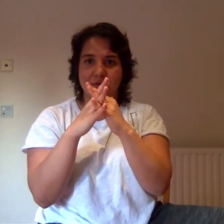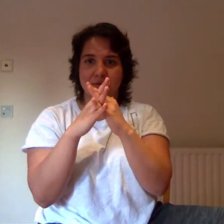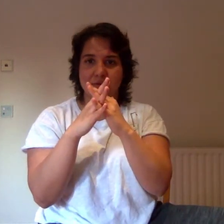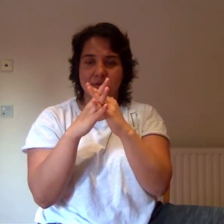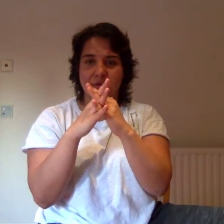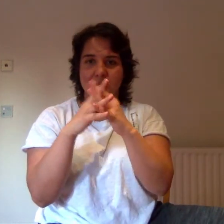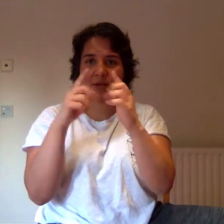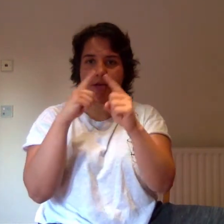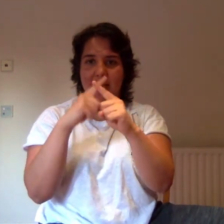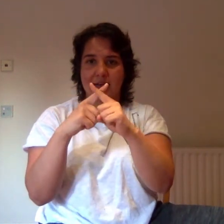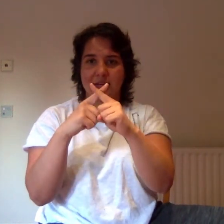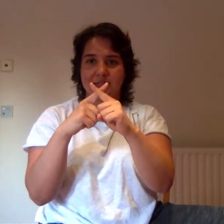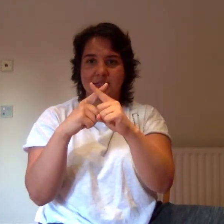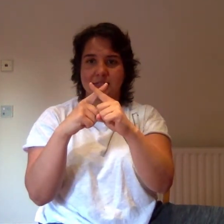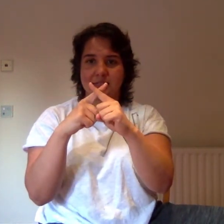W, X,